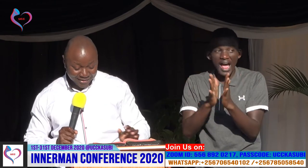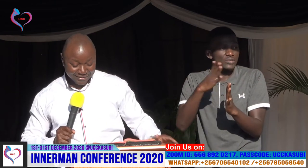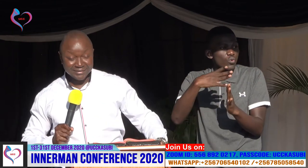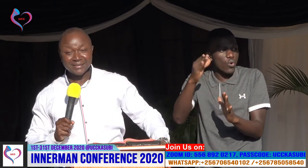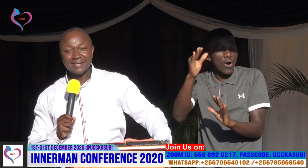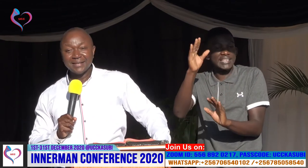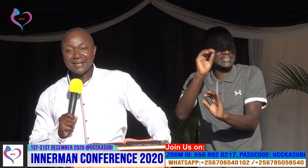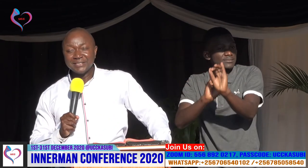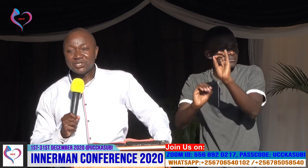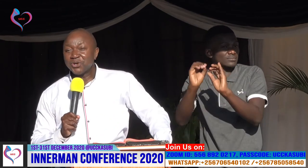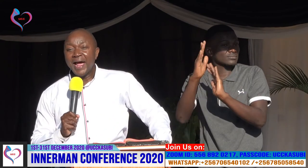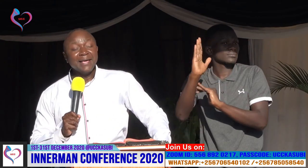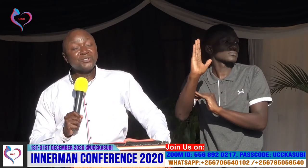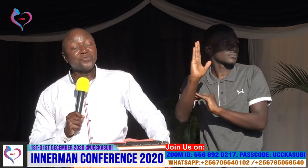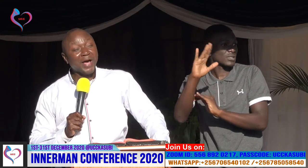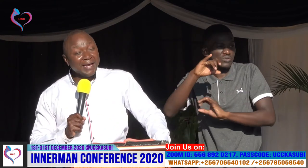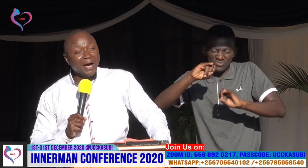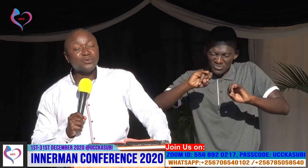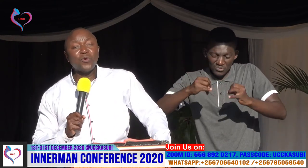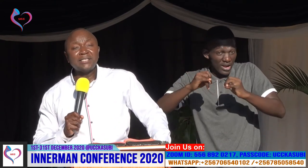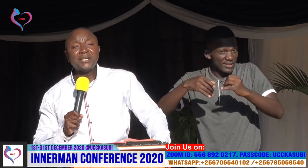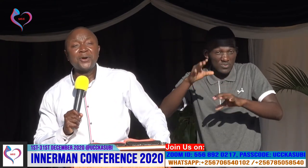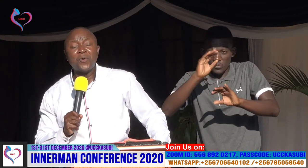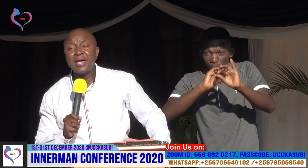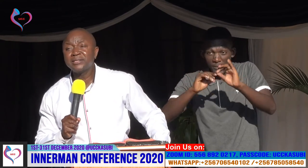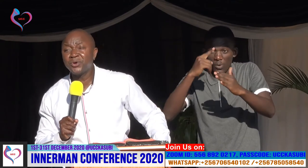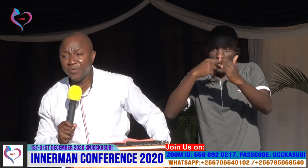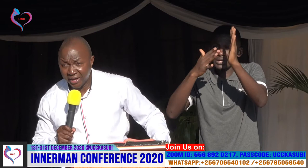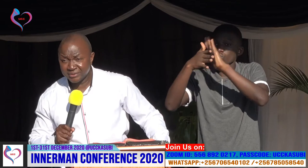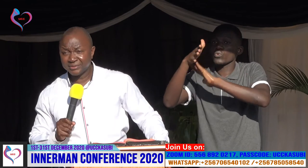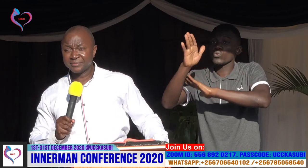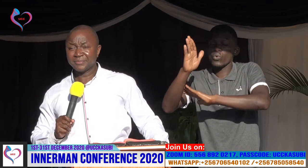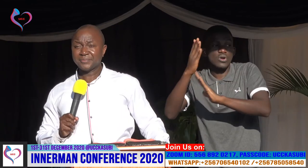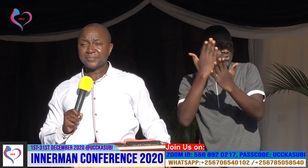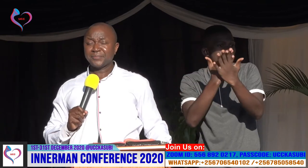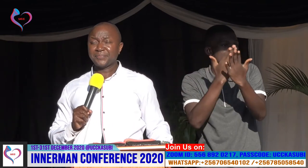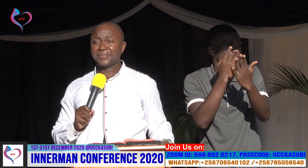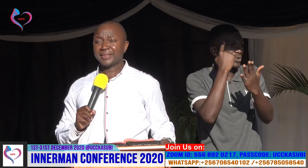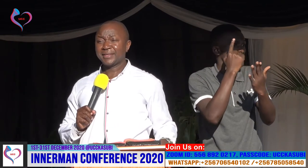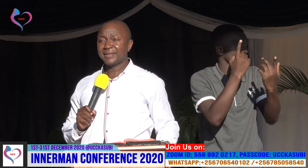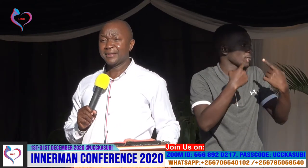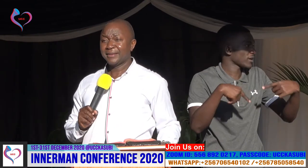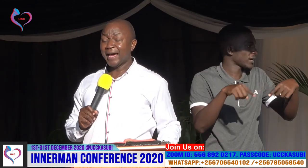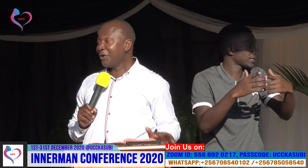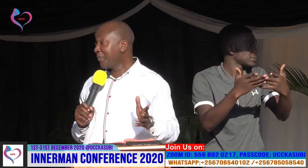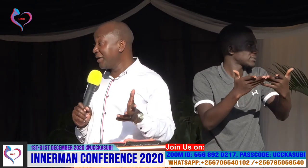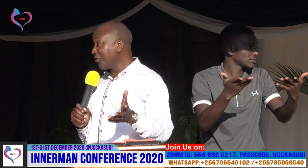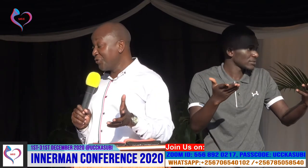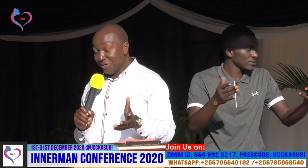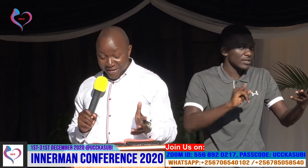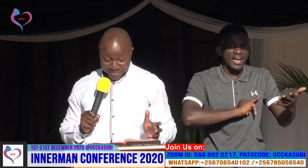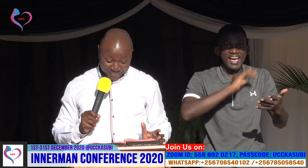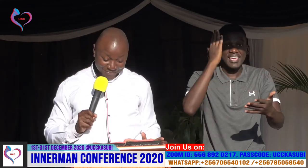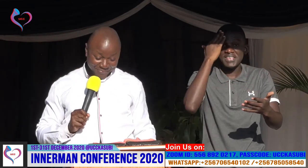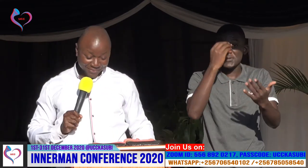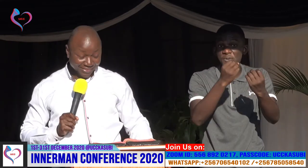God. Ogendo nonye mukama. Trying to find out what he requires of us. Okezeko kunonya chicha kwetaza. I know many of you